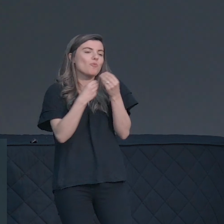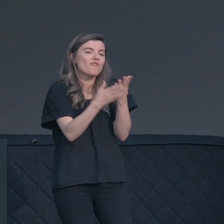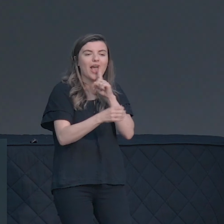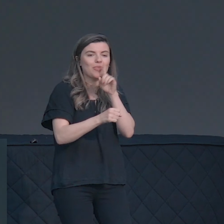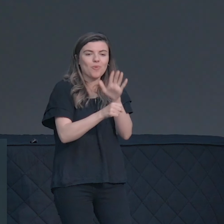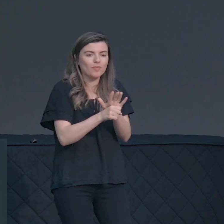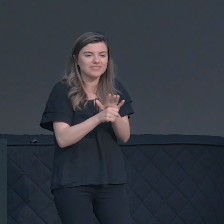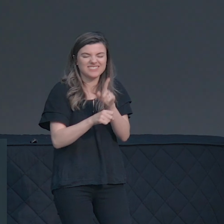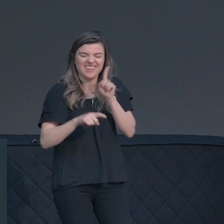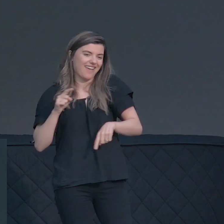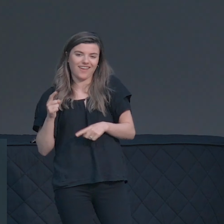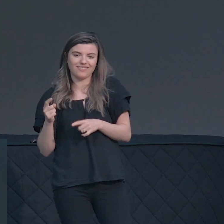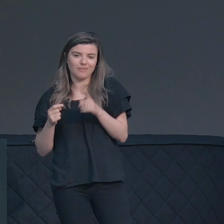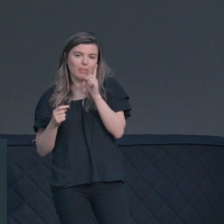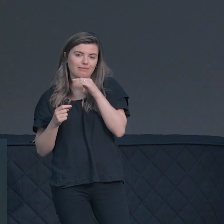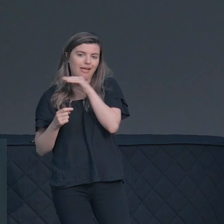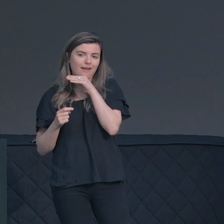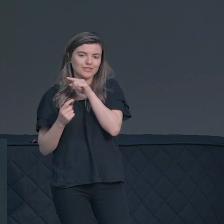temptation.